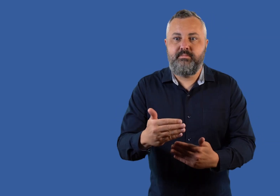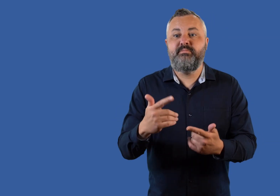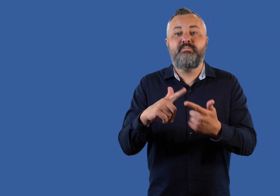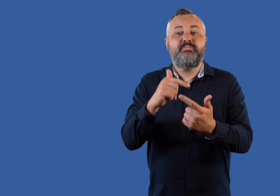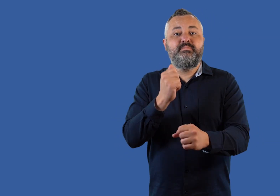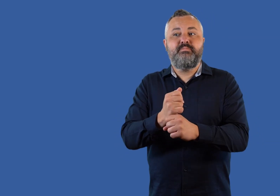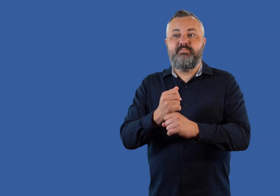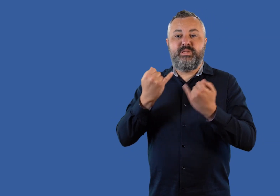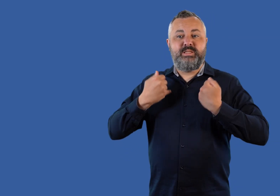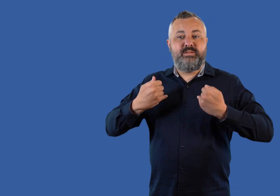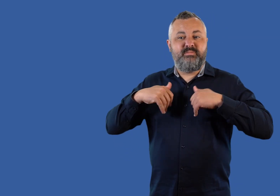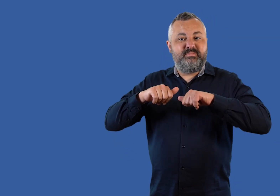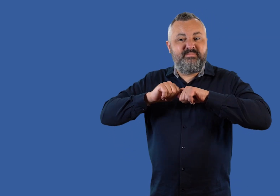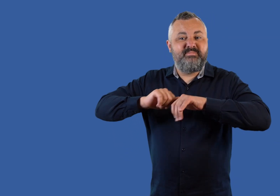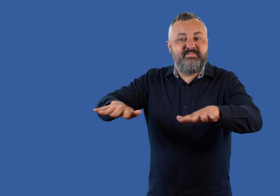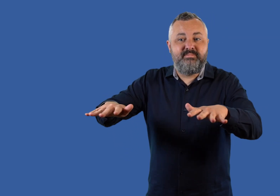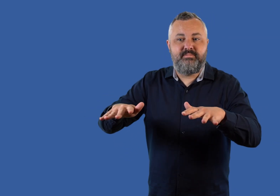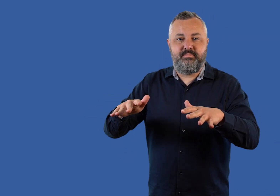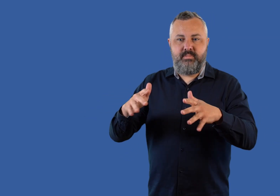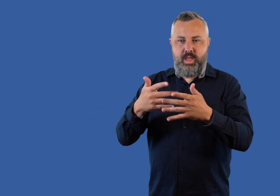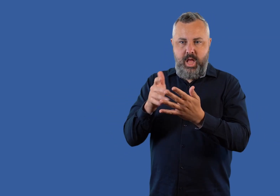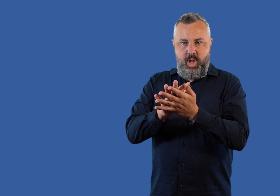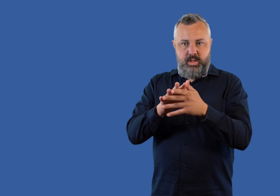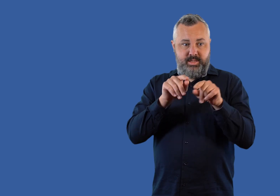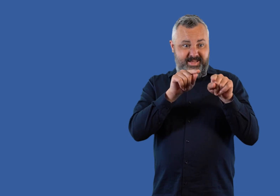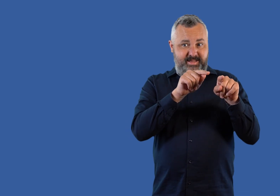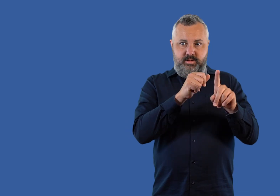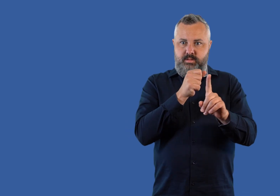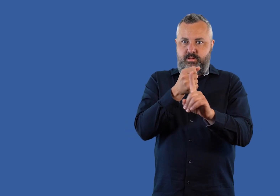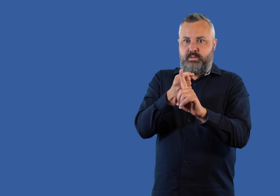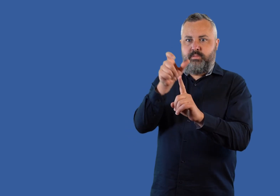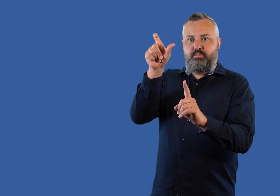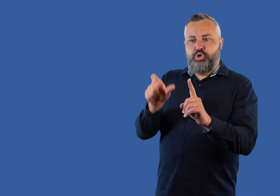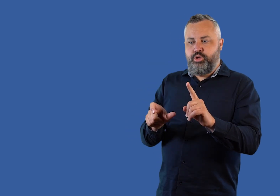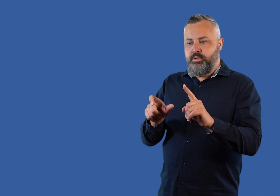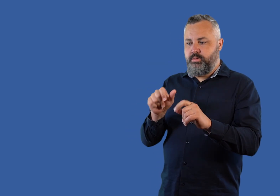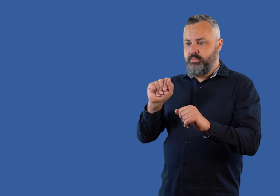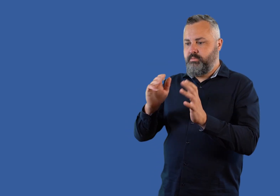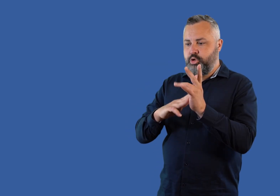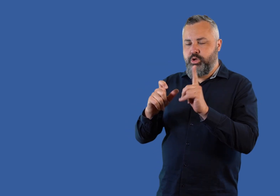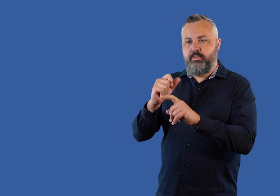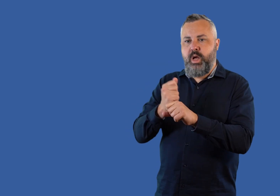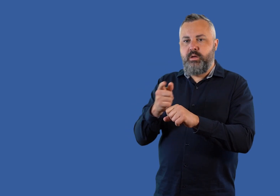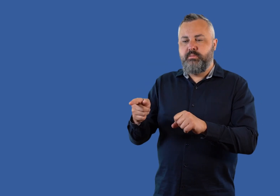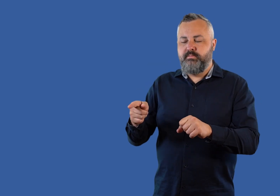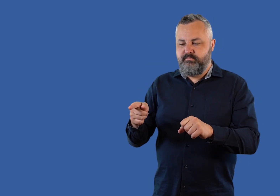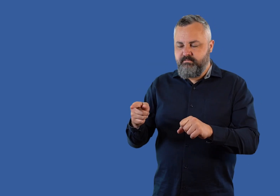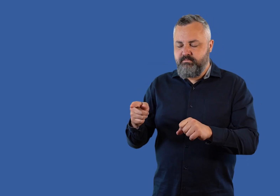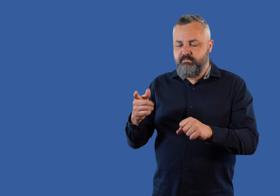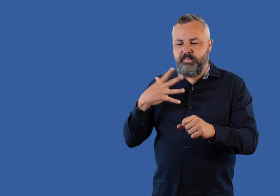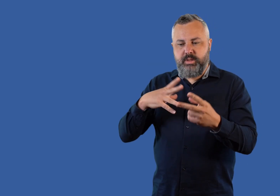situation? Does this affect the person's mood so much that they want to die?